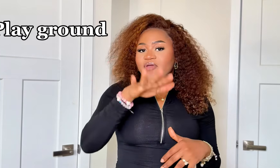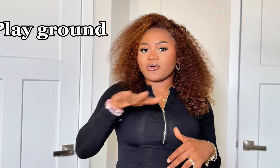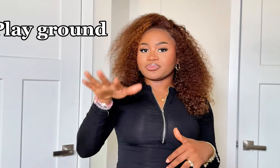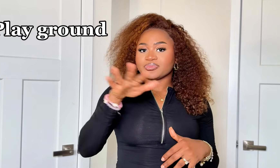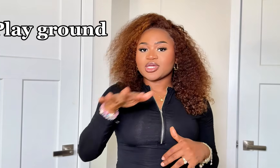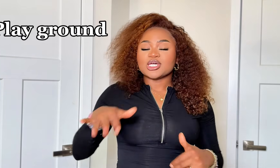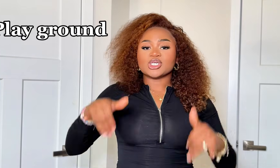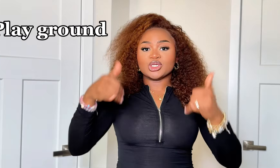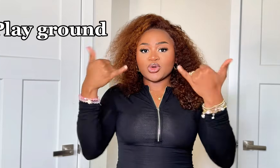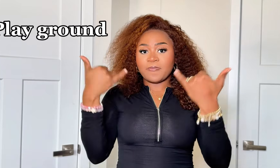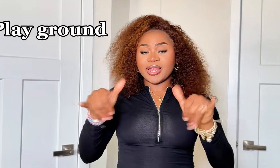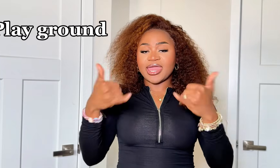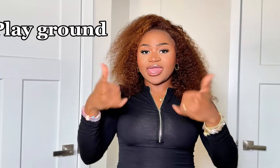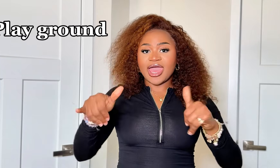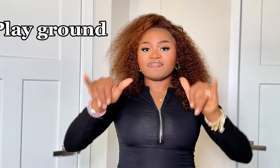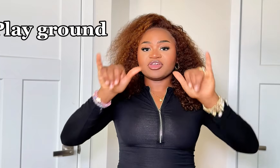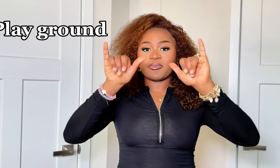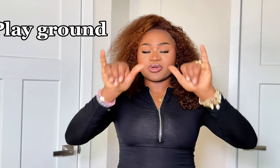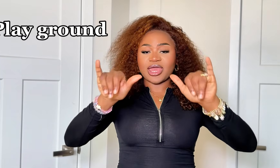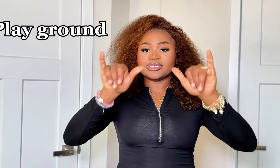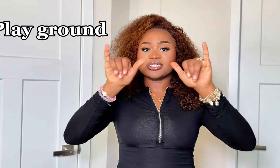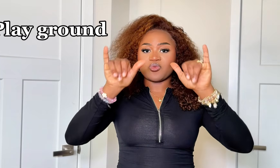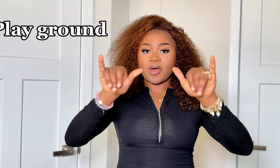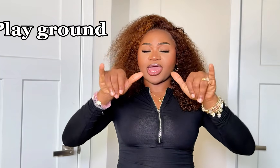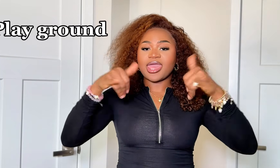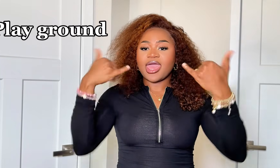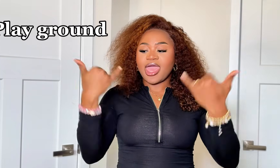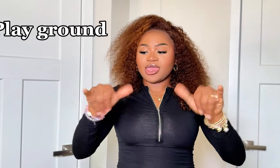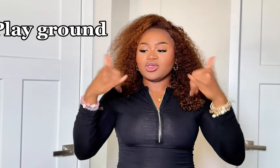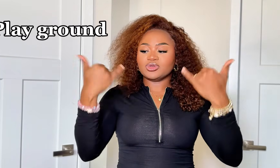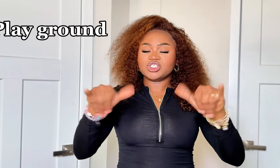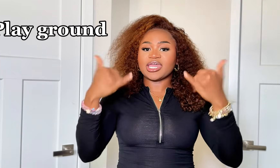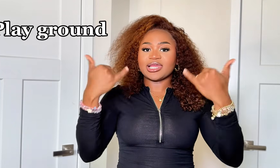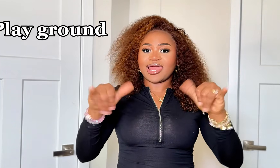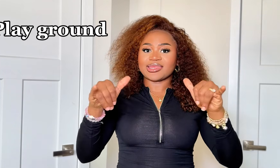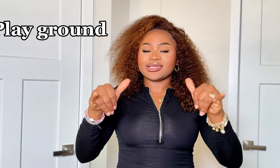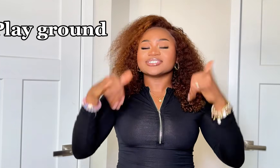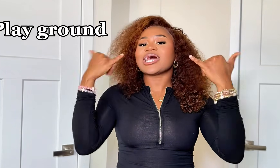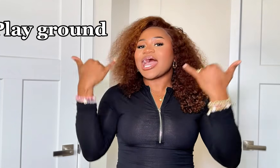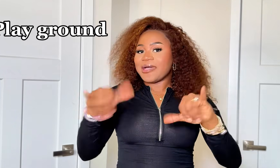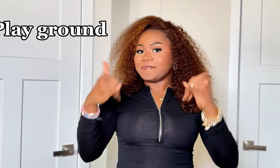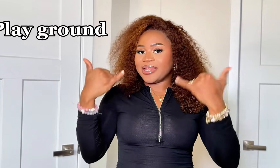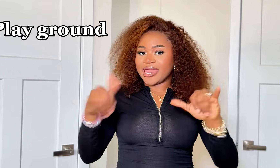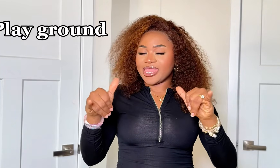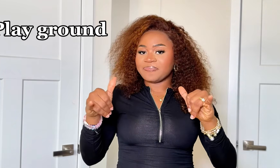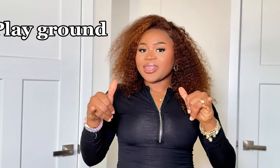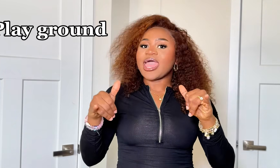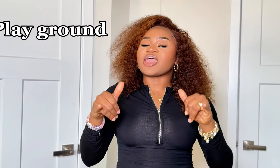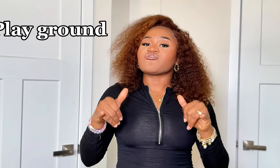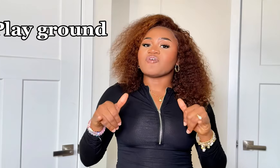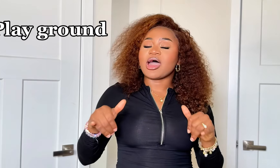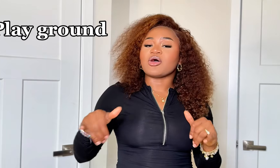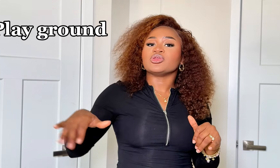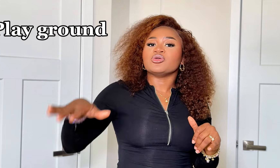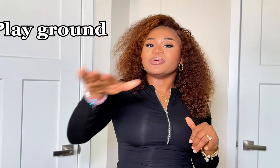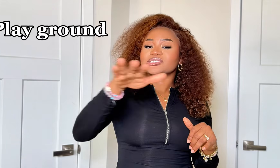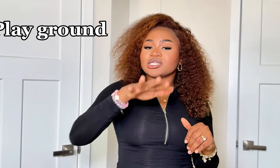Playground. So you do play, having your both hands in Y, and you shake it like this, play, and ground, you basically